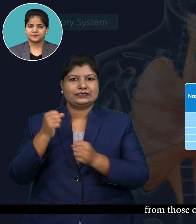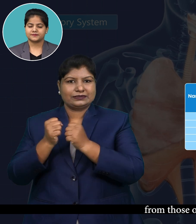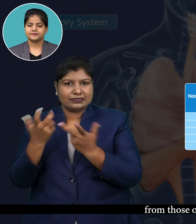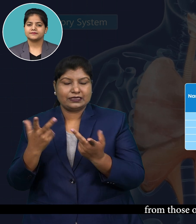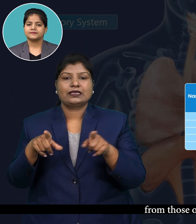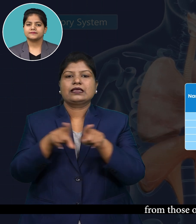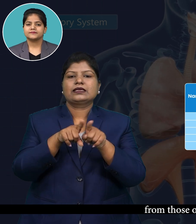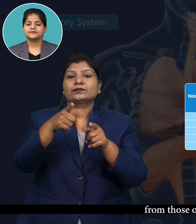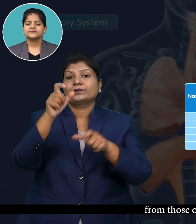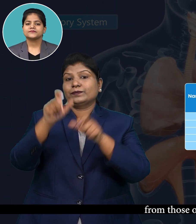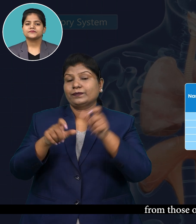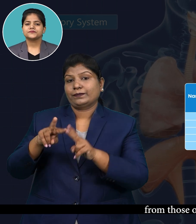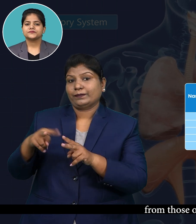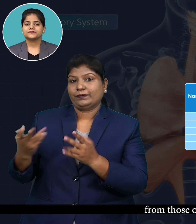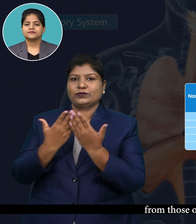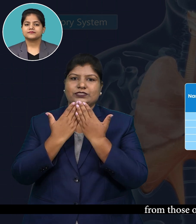classmates.